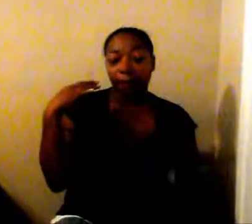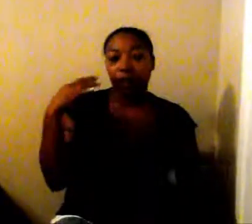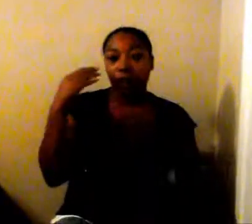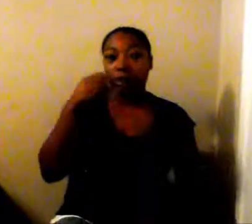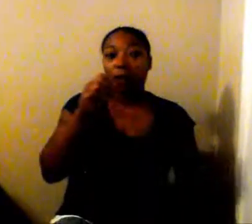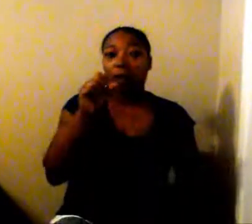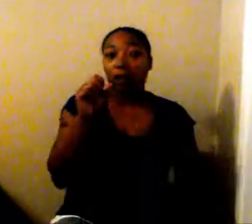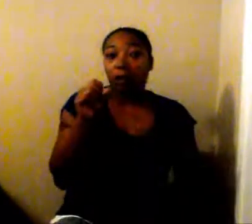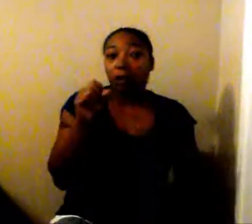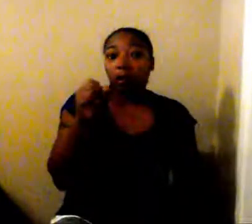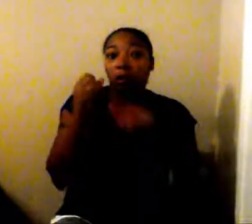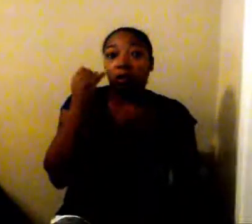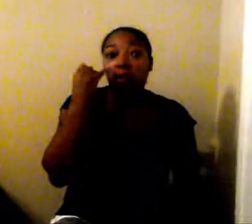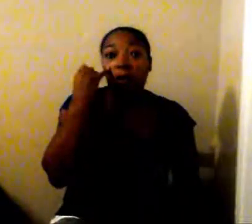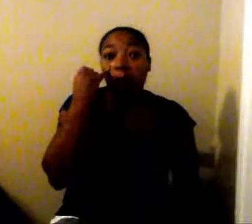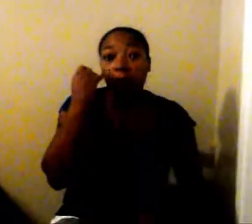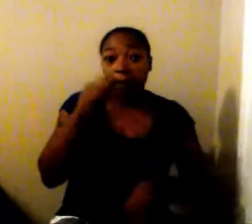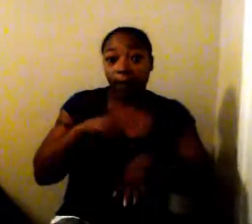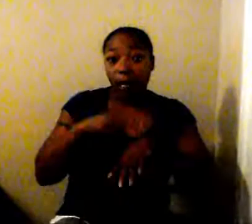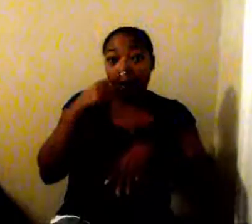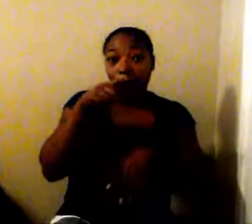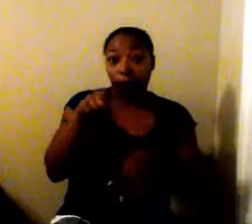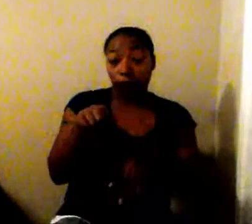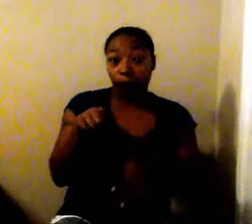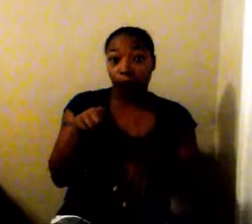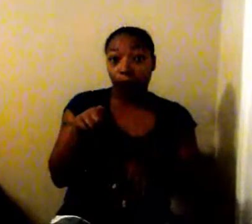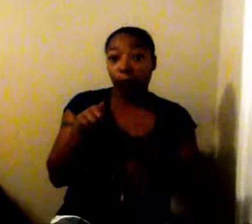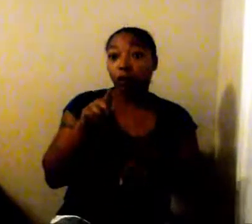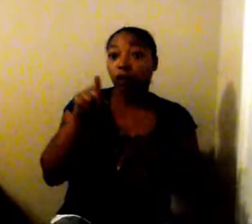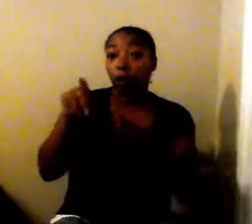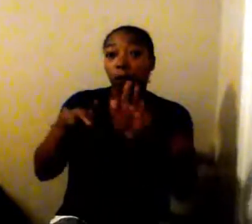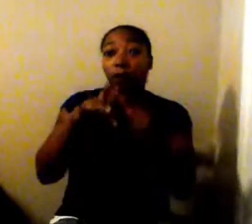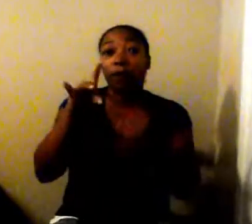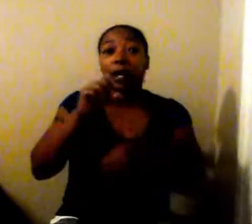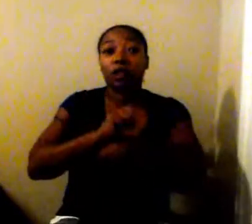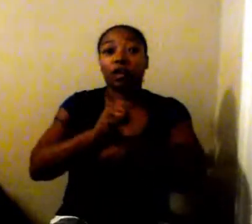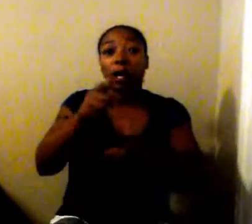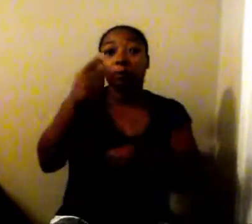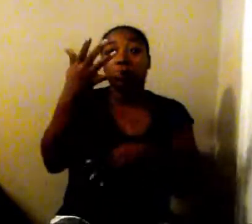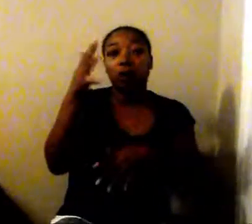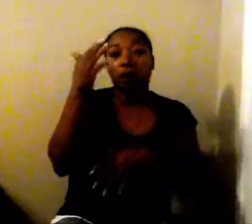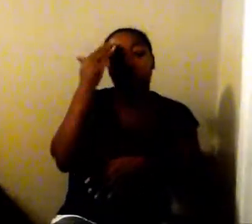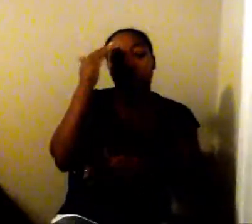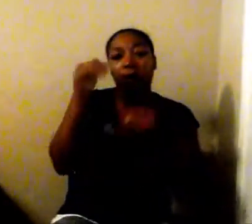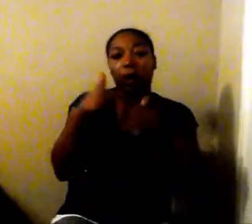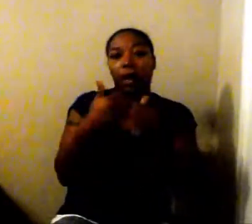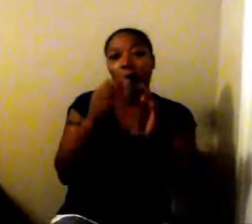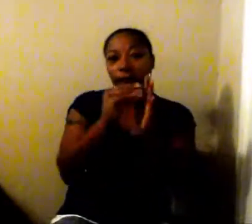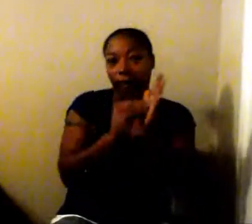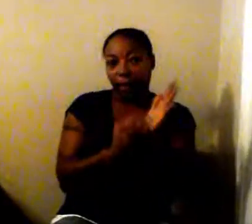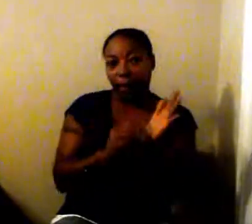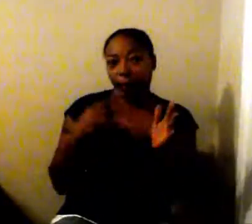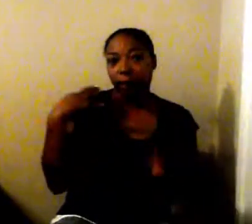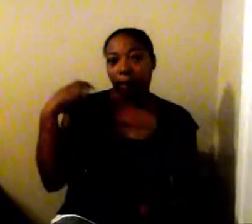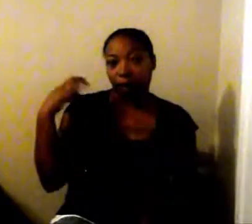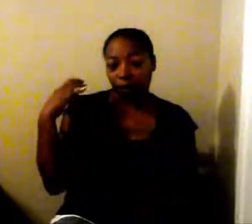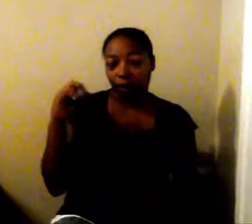application, so when it's time for you to go and find a job, you'll already know how to fill out an application,